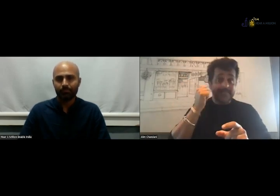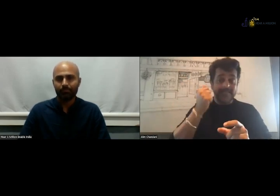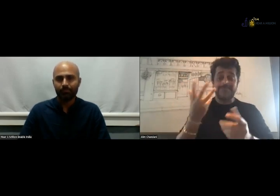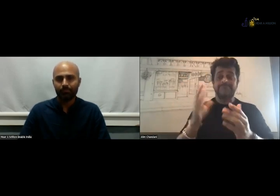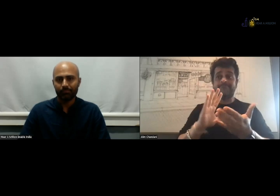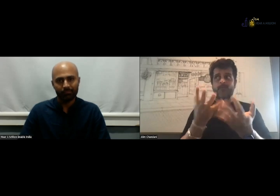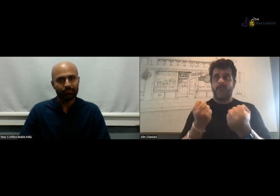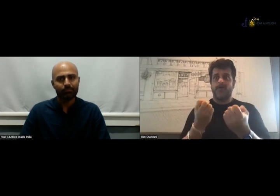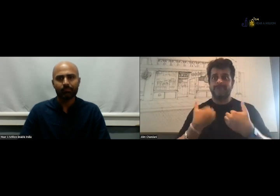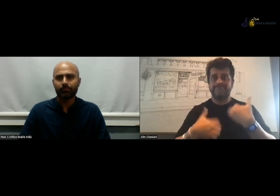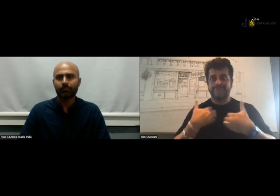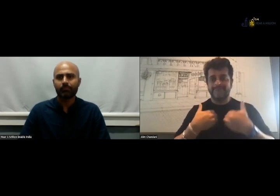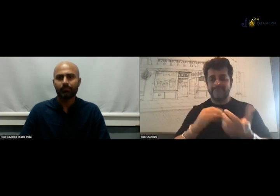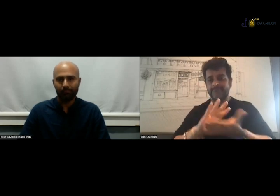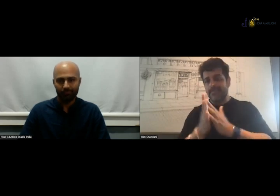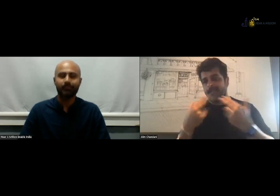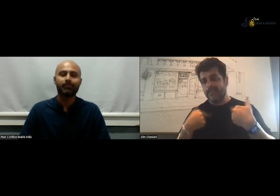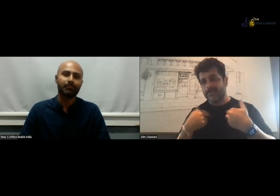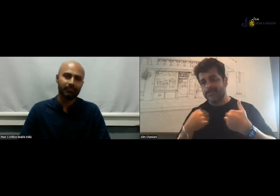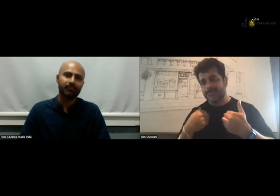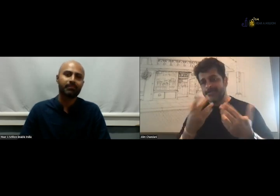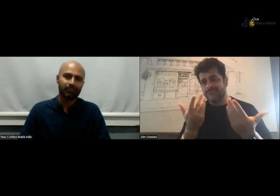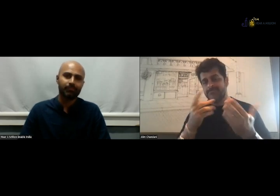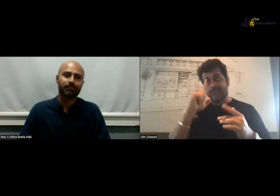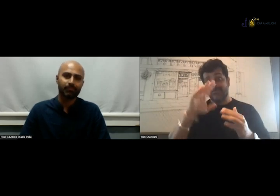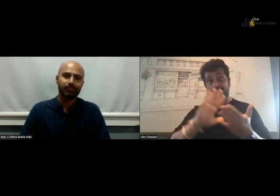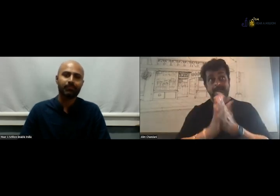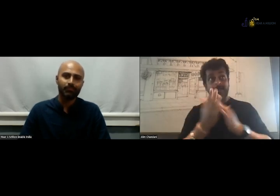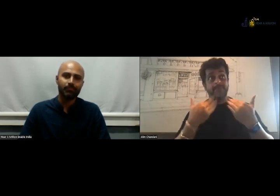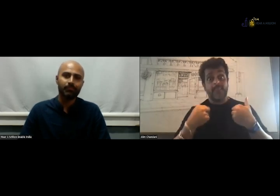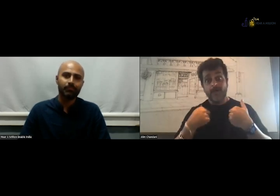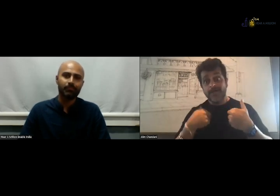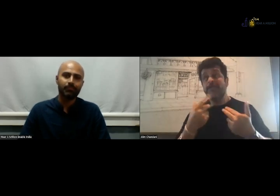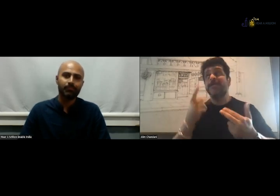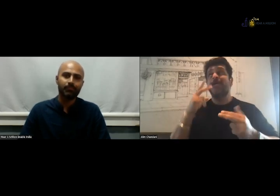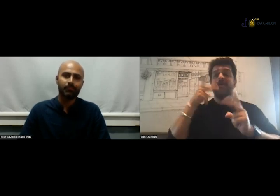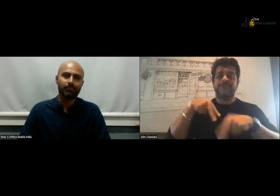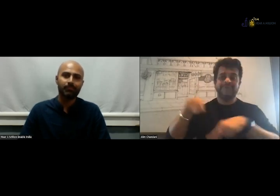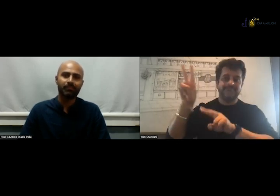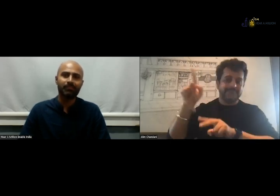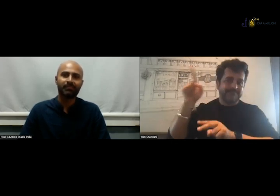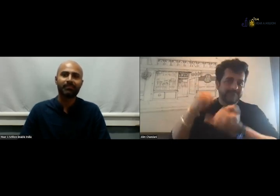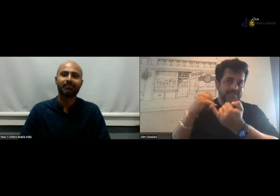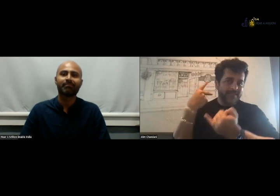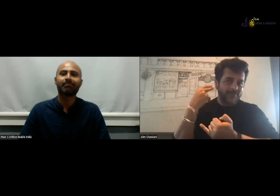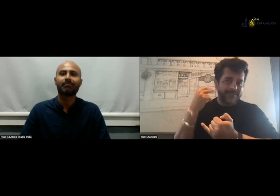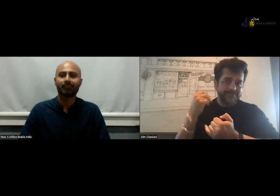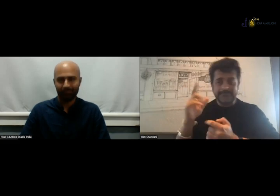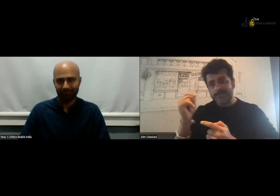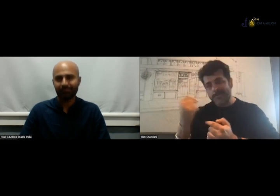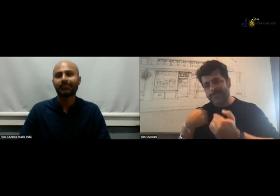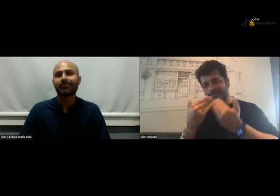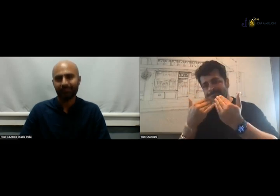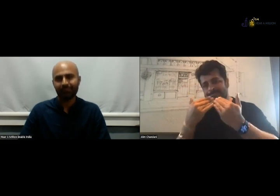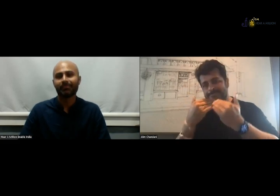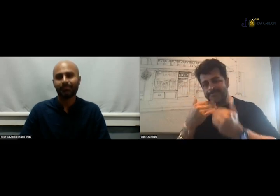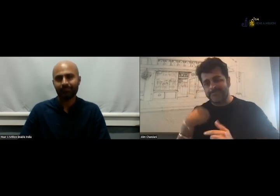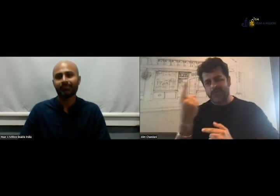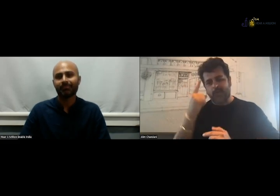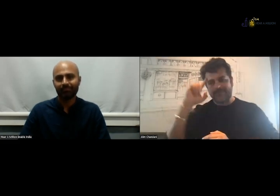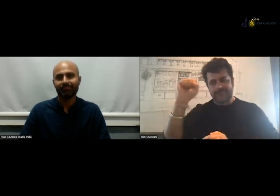will be more deaf people, male and female, and they would be taking up this profession and becoming a lawyer, and we can